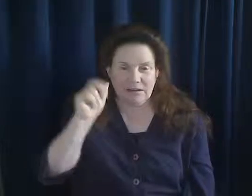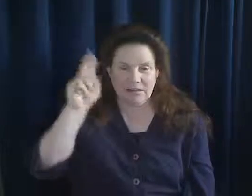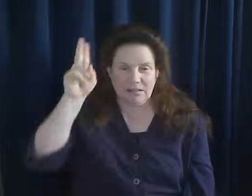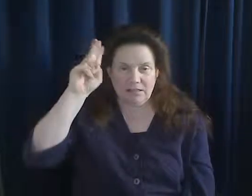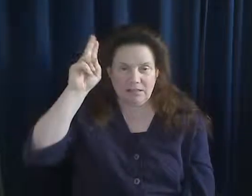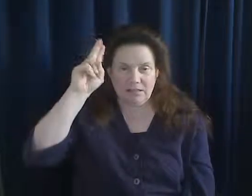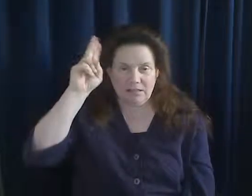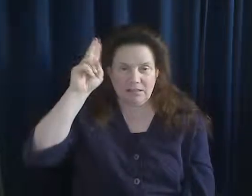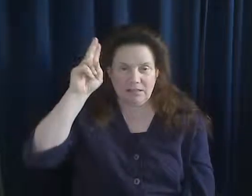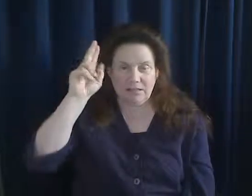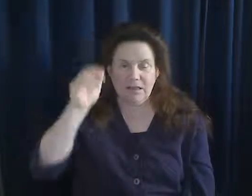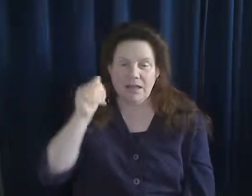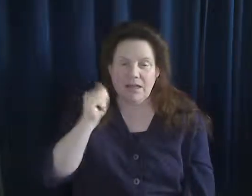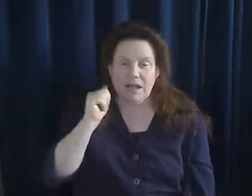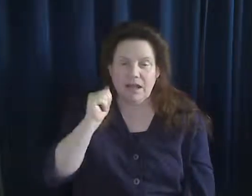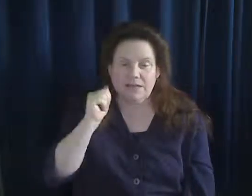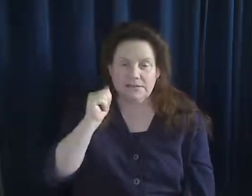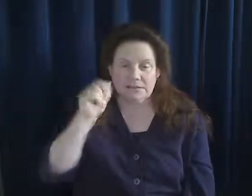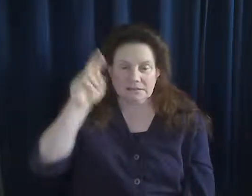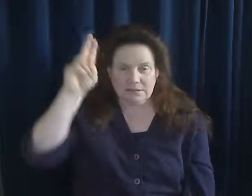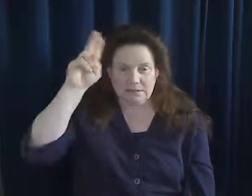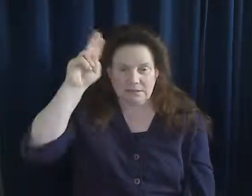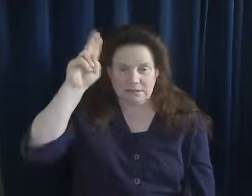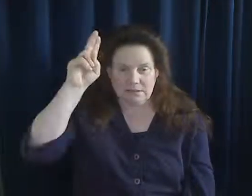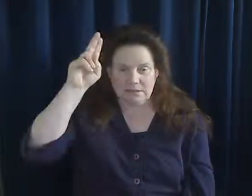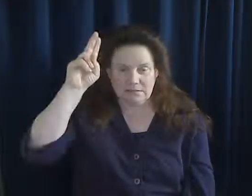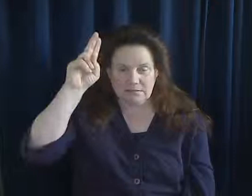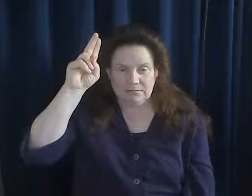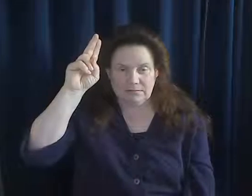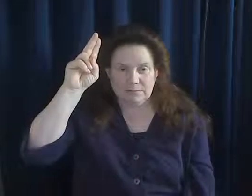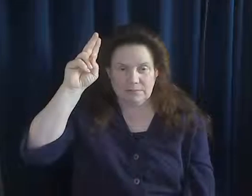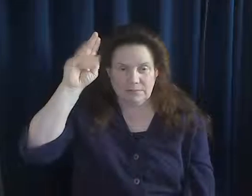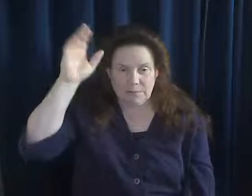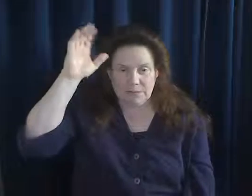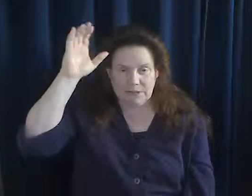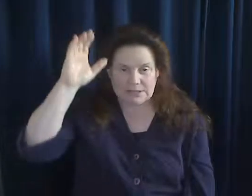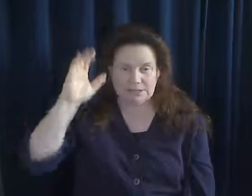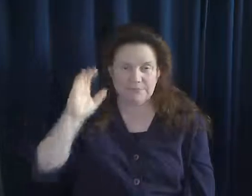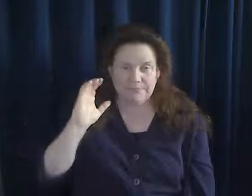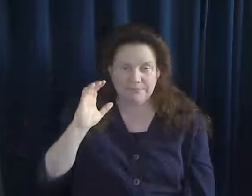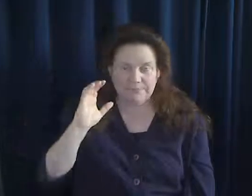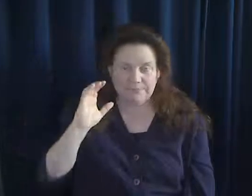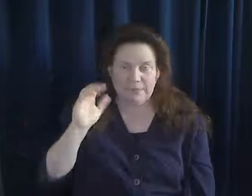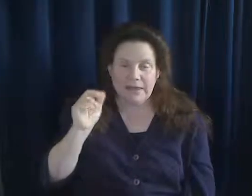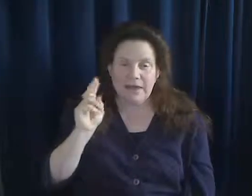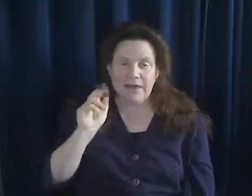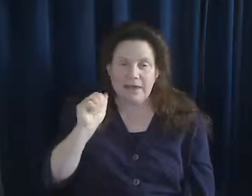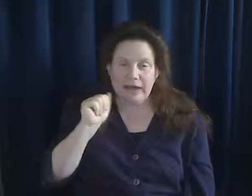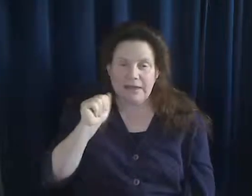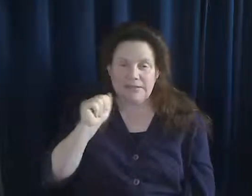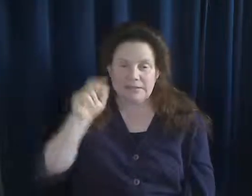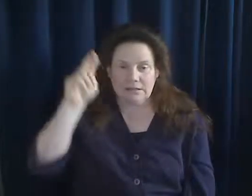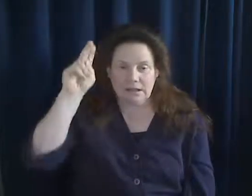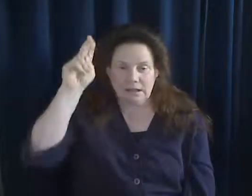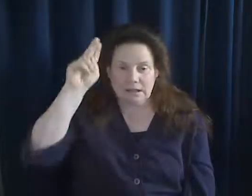uncle, aunt, uncle. Remember cousin, aunt,